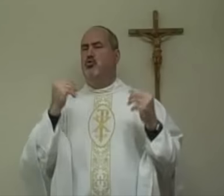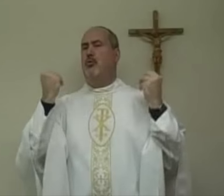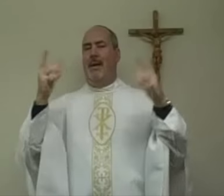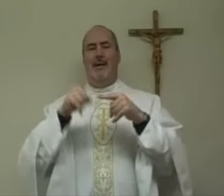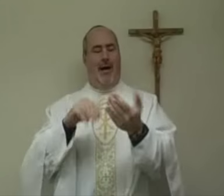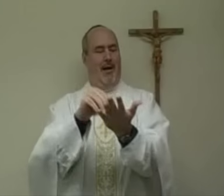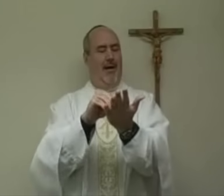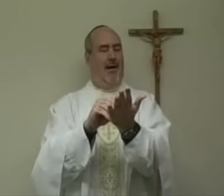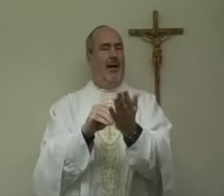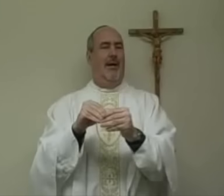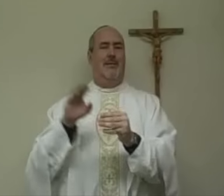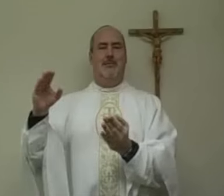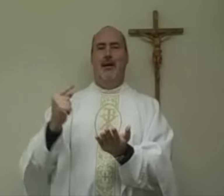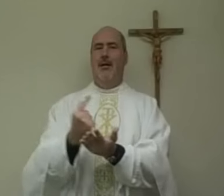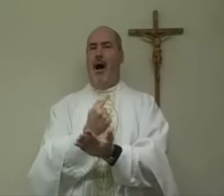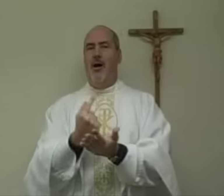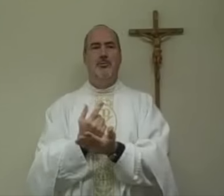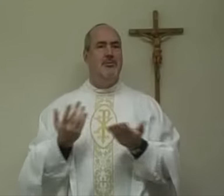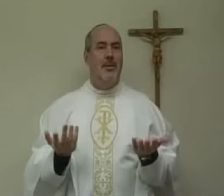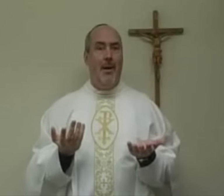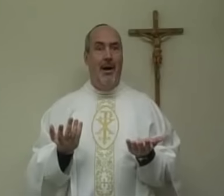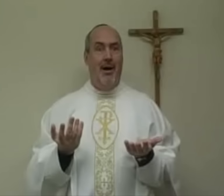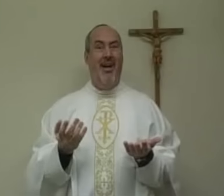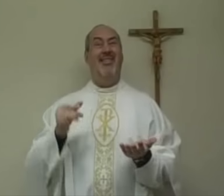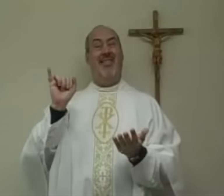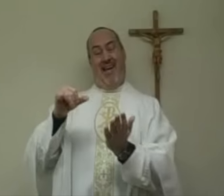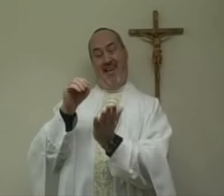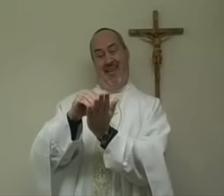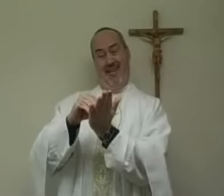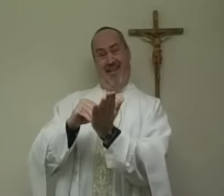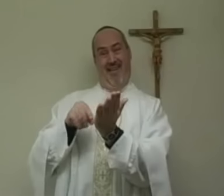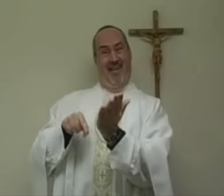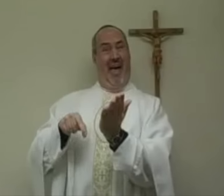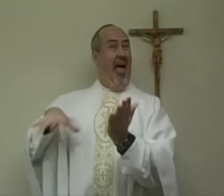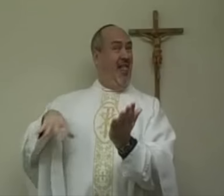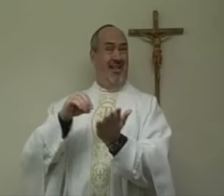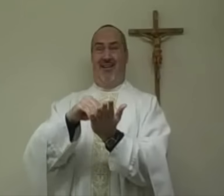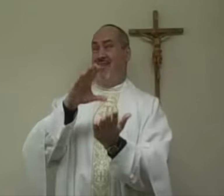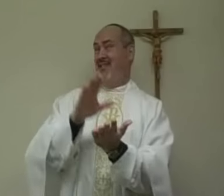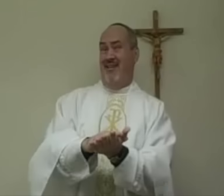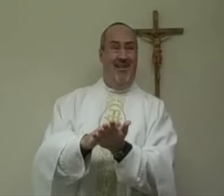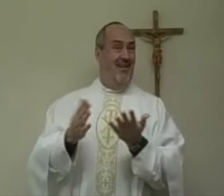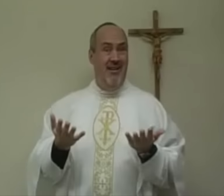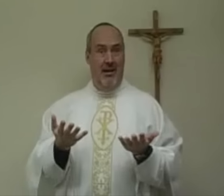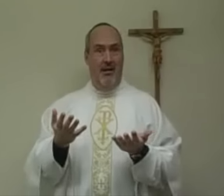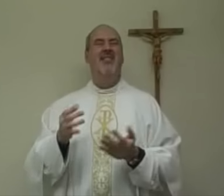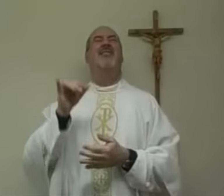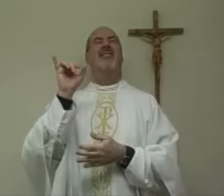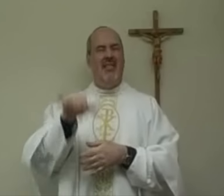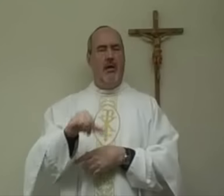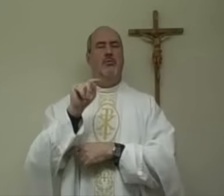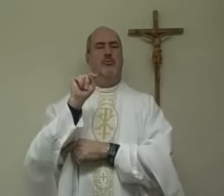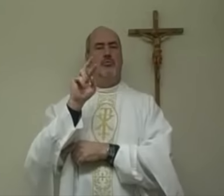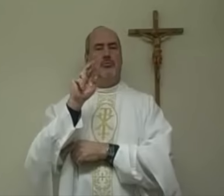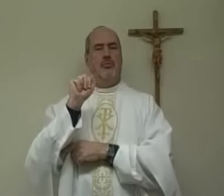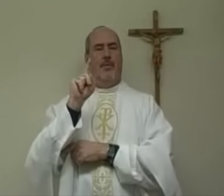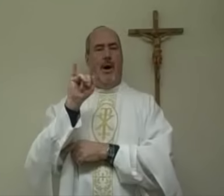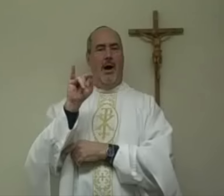there are many things I have yet to tell you, but I can't fit into this Gospel. And those are the things that